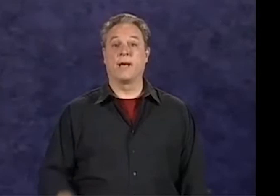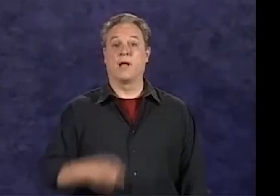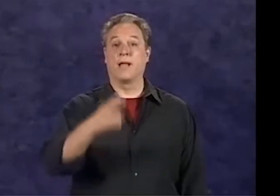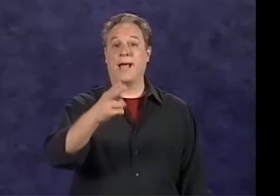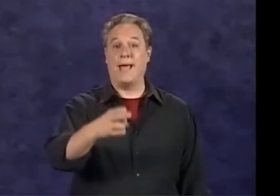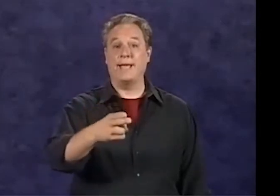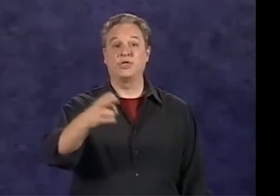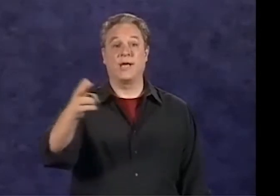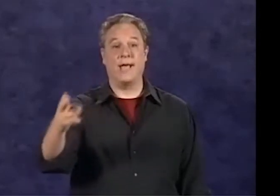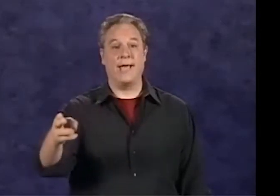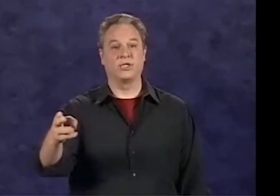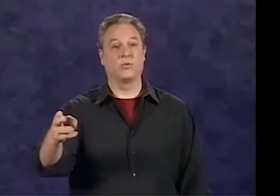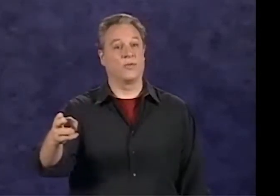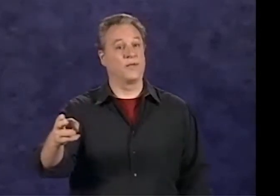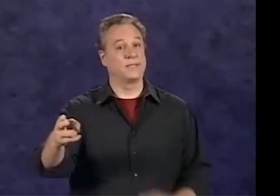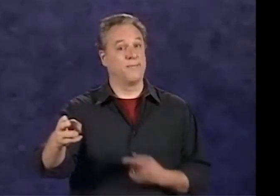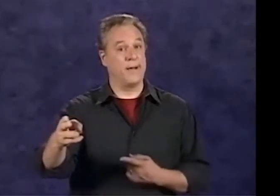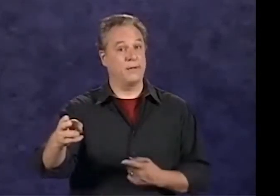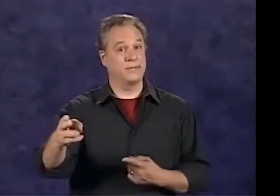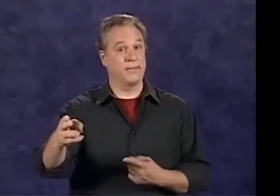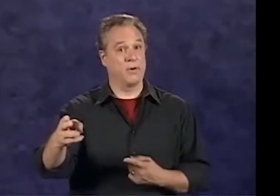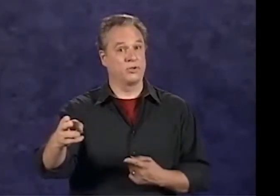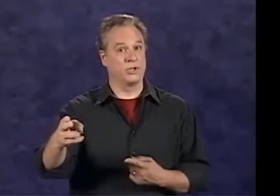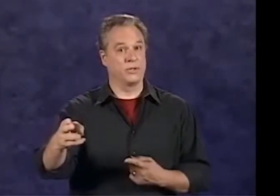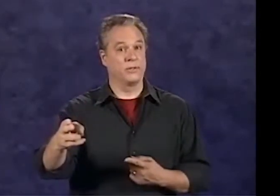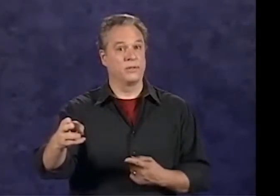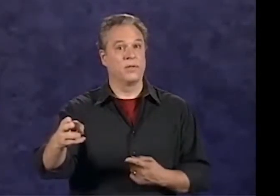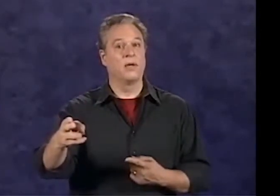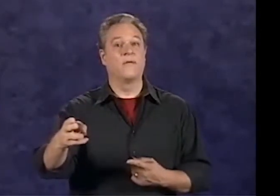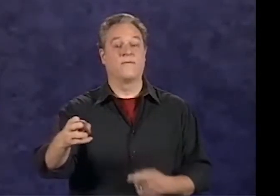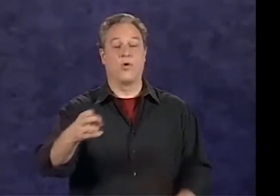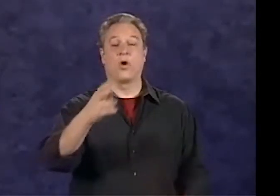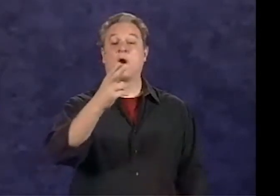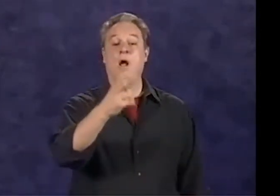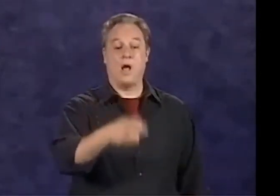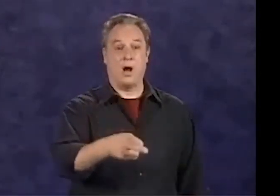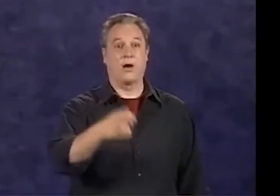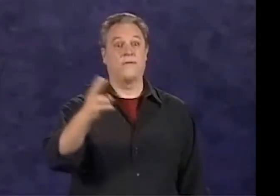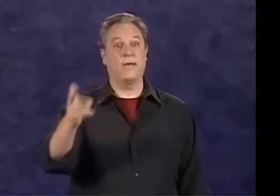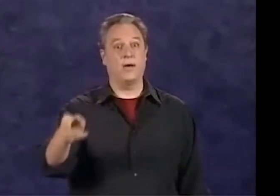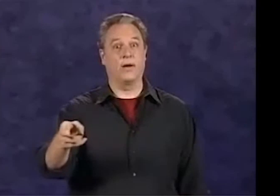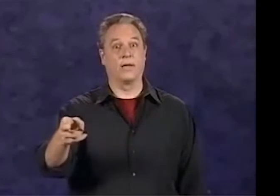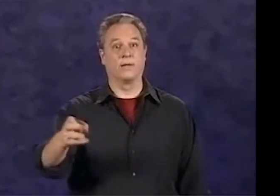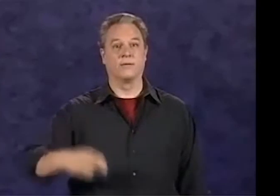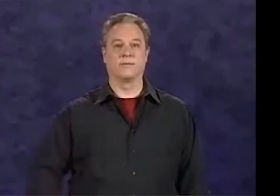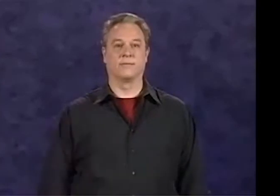Fingerspell HH with its bouncing motion for hard of hearing.